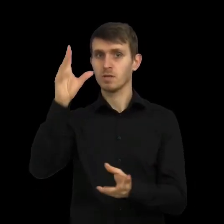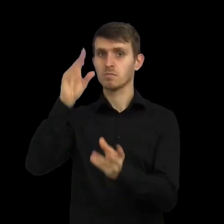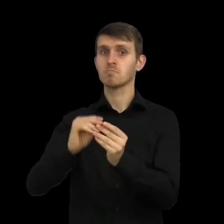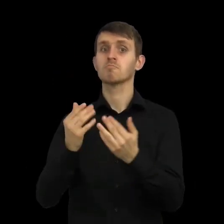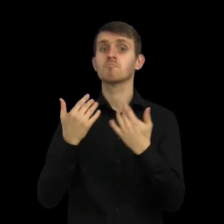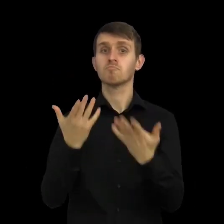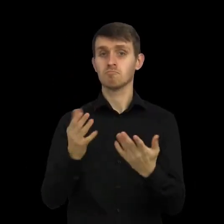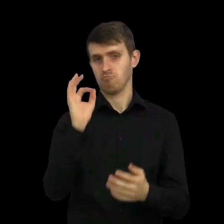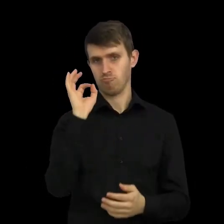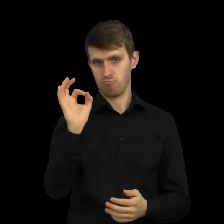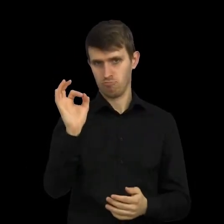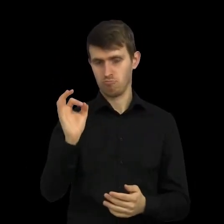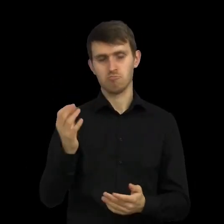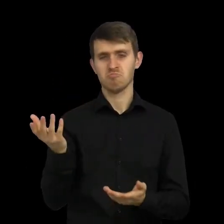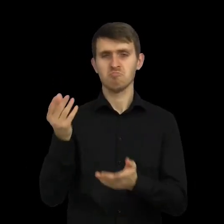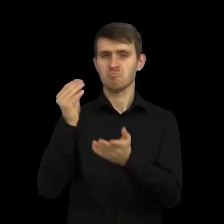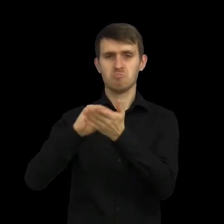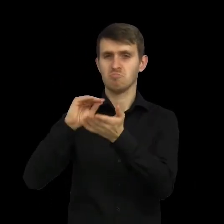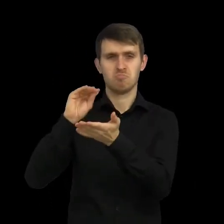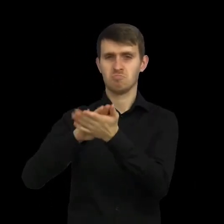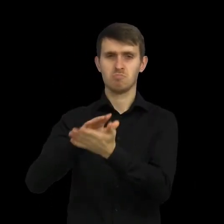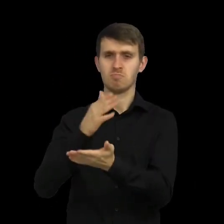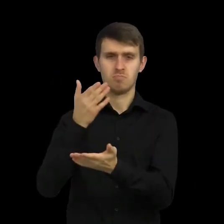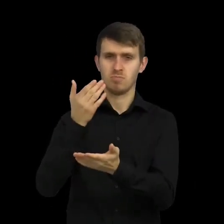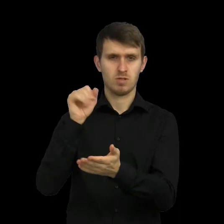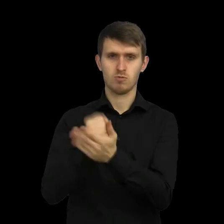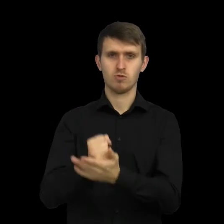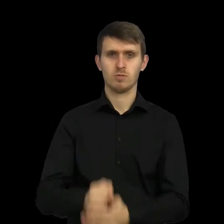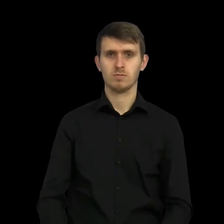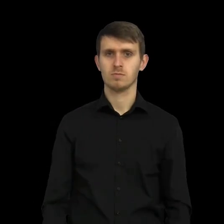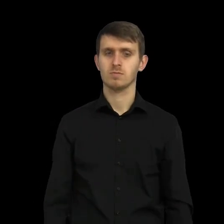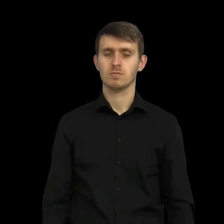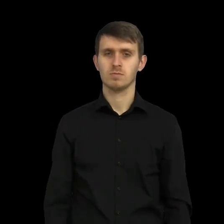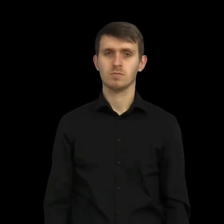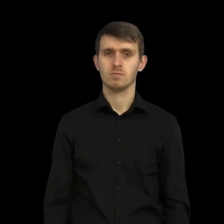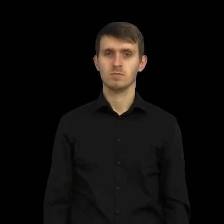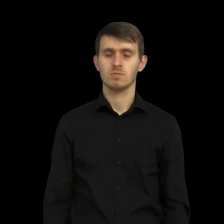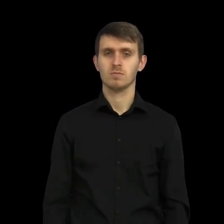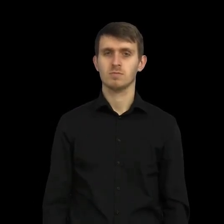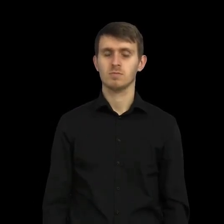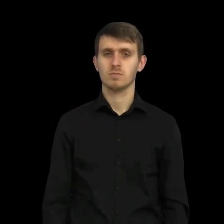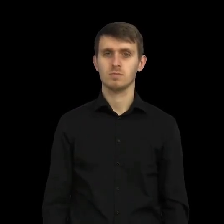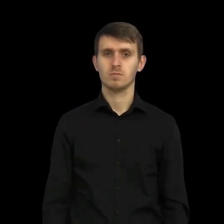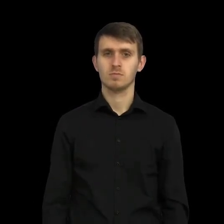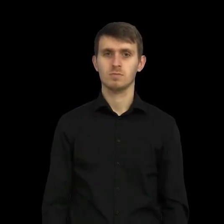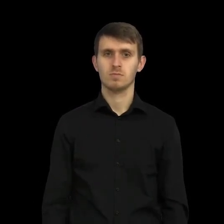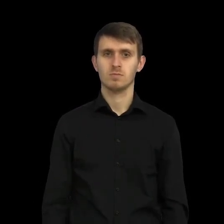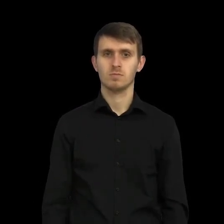negative 16 minus 2 is negative 18. And then that is equal to x over 4.